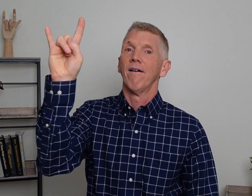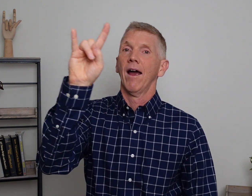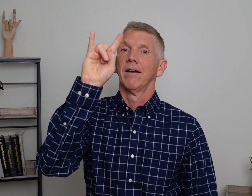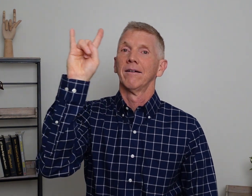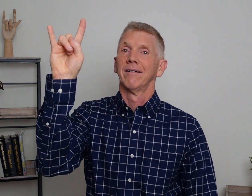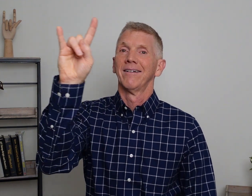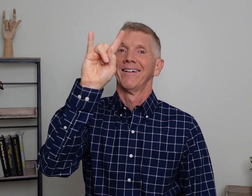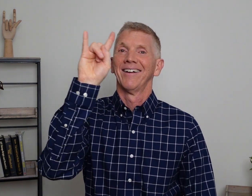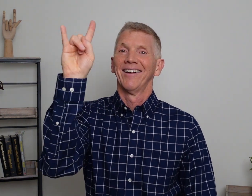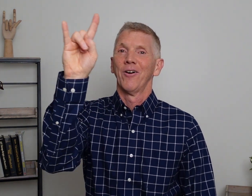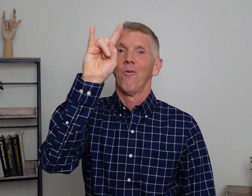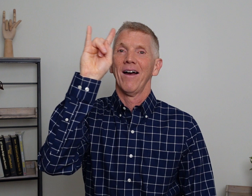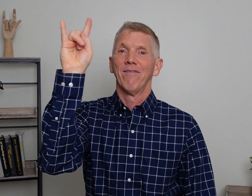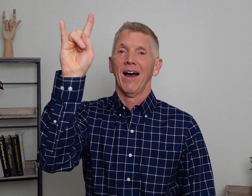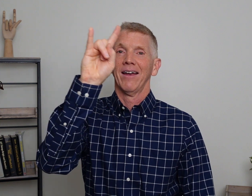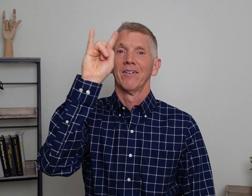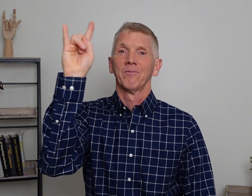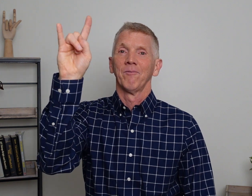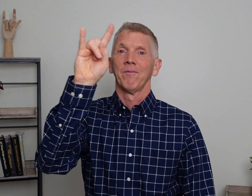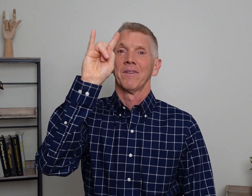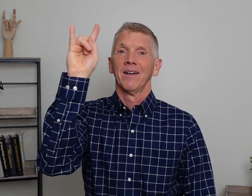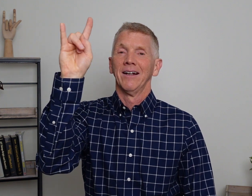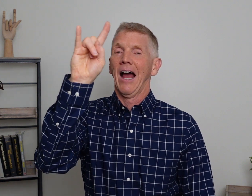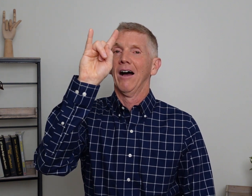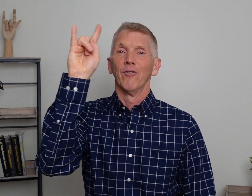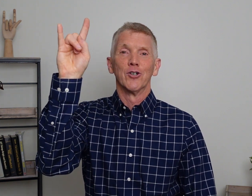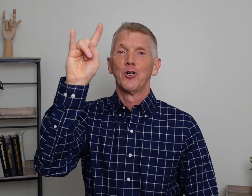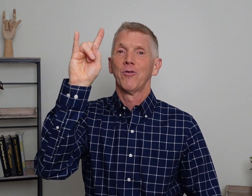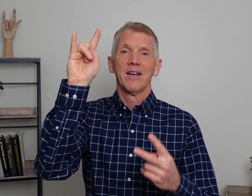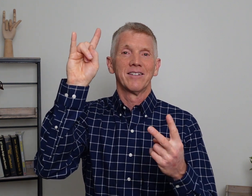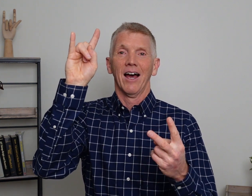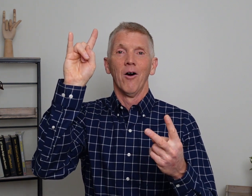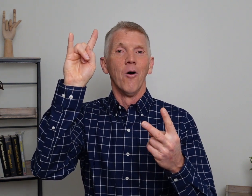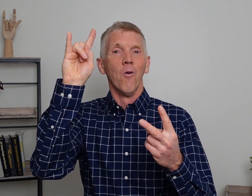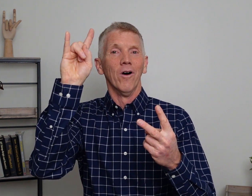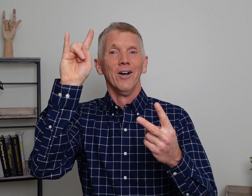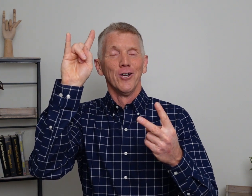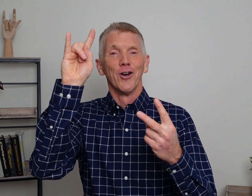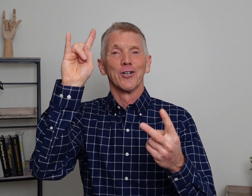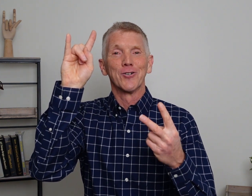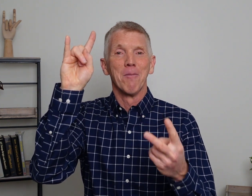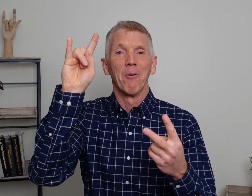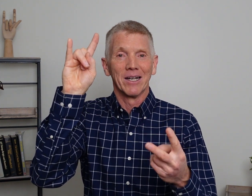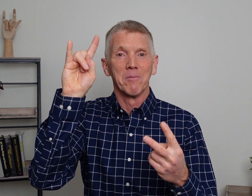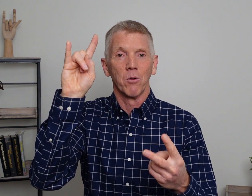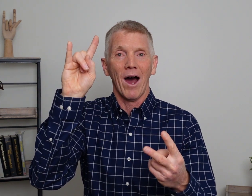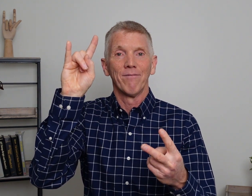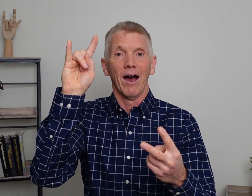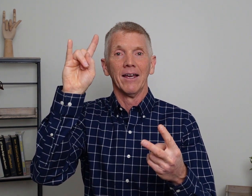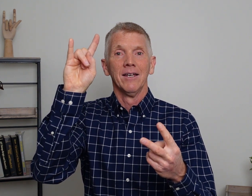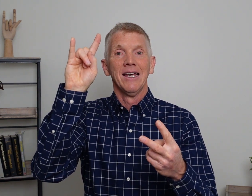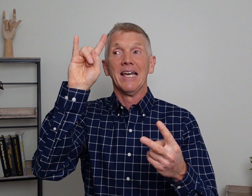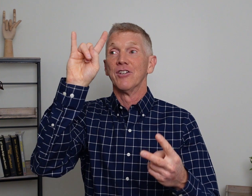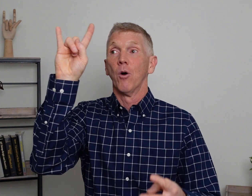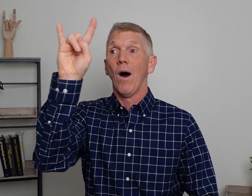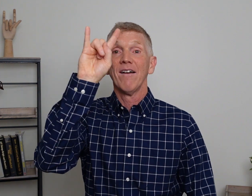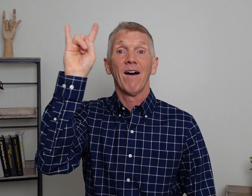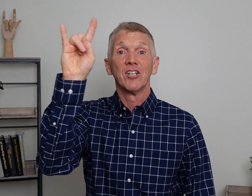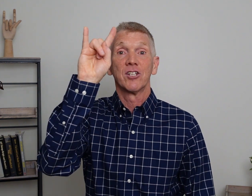Wi-Fi. Wi-Fi. Now, there's two things that you're concerned about when it comes to Wi-Fi. Is the Wi-Fi